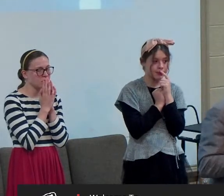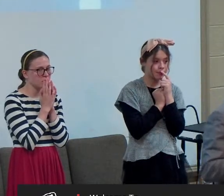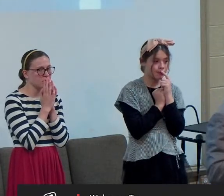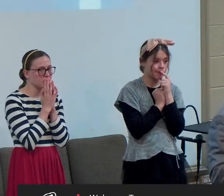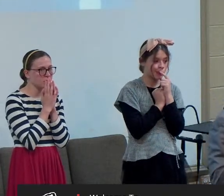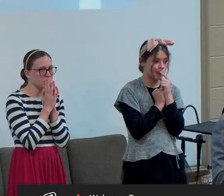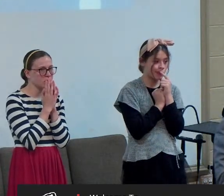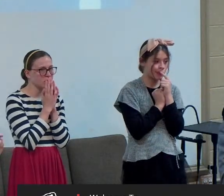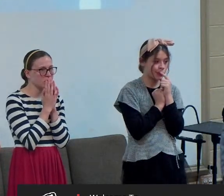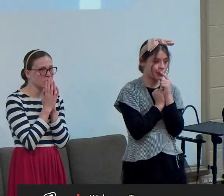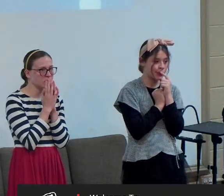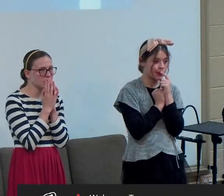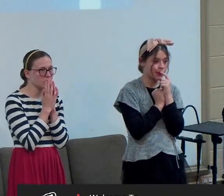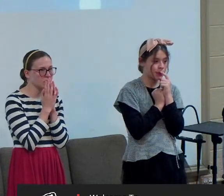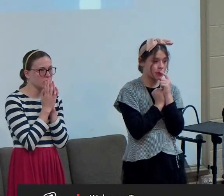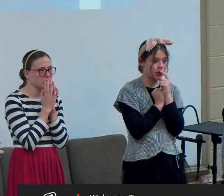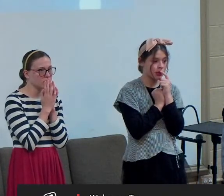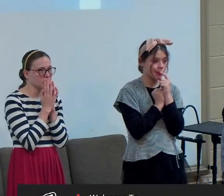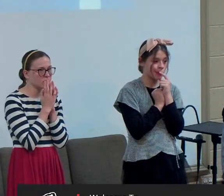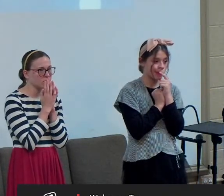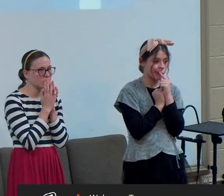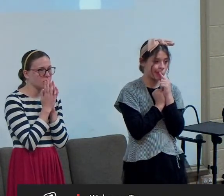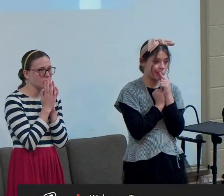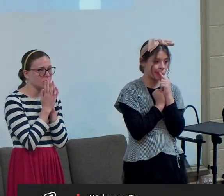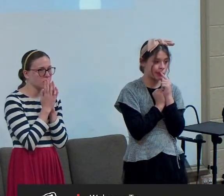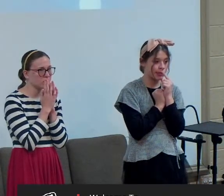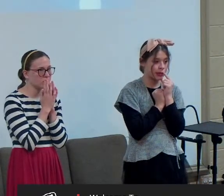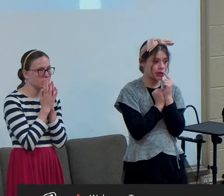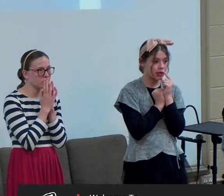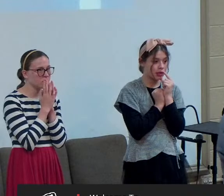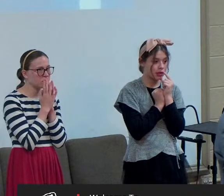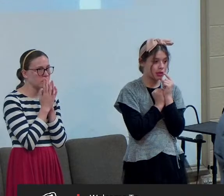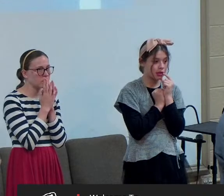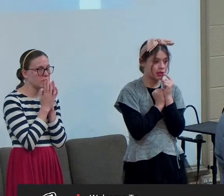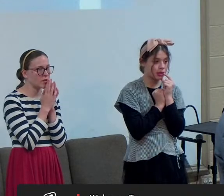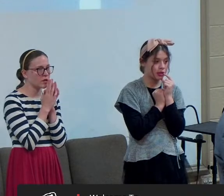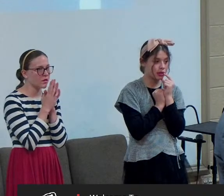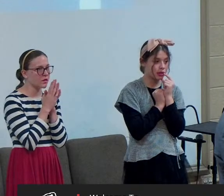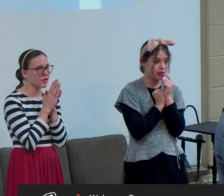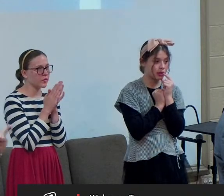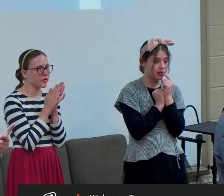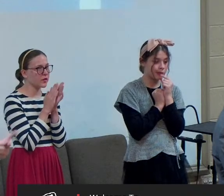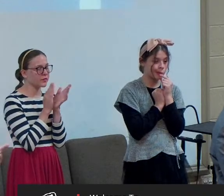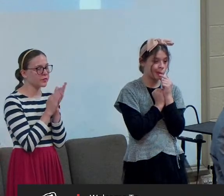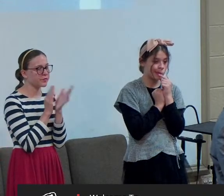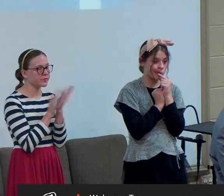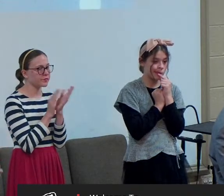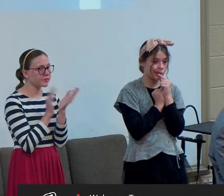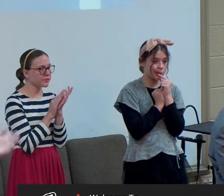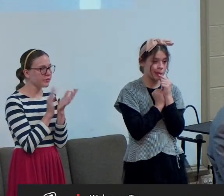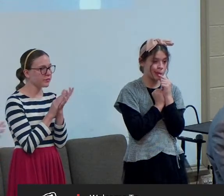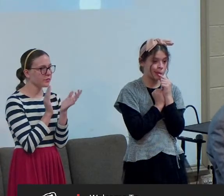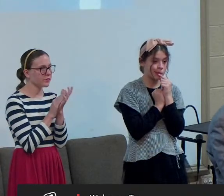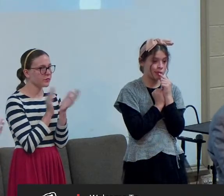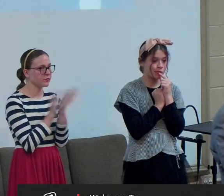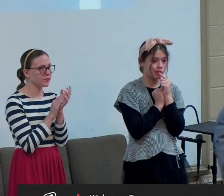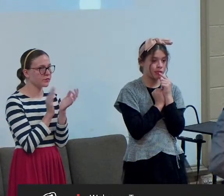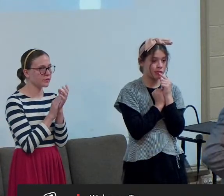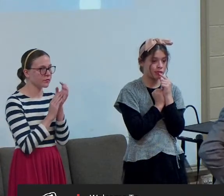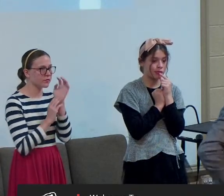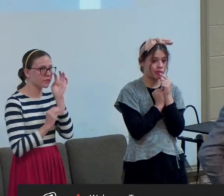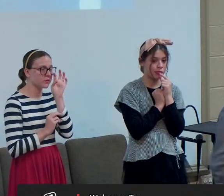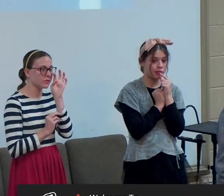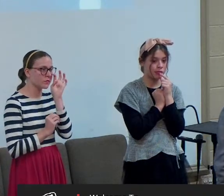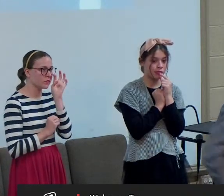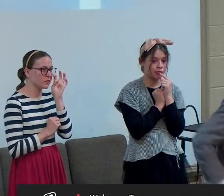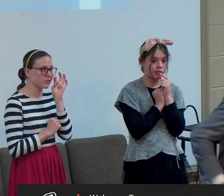but somehow it worked out, and now they're fighting for first. Praise the Lord. Amen. I told Brother